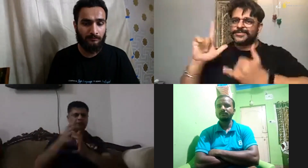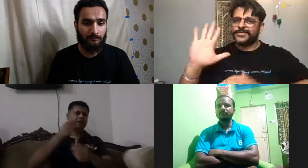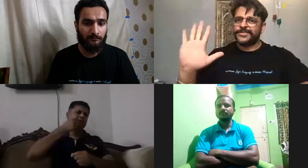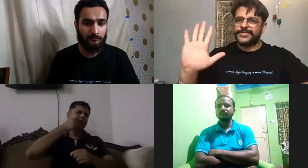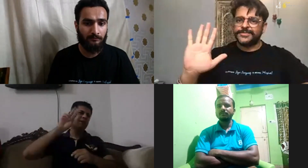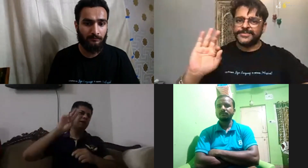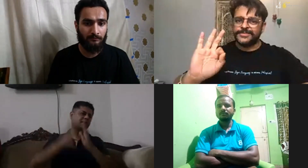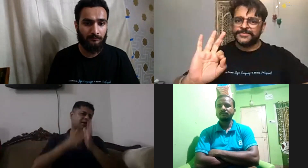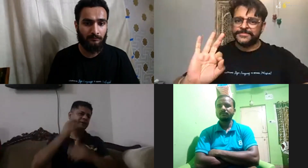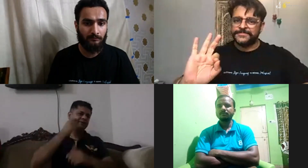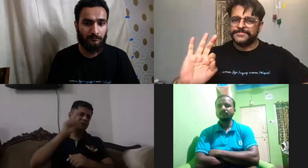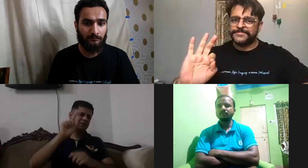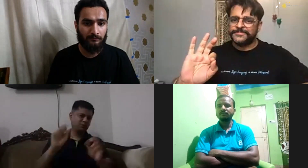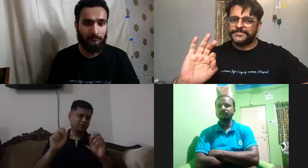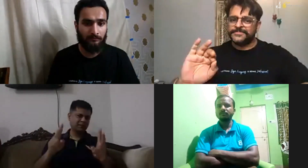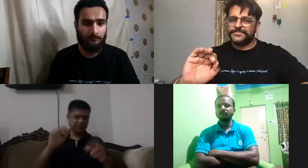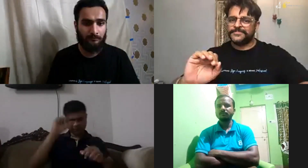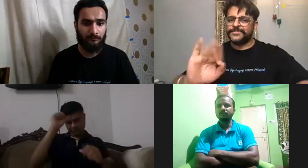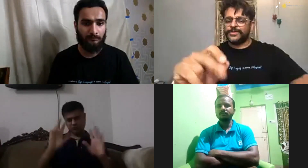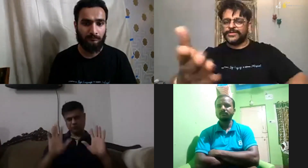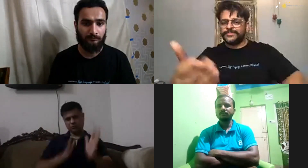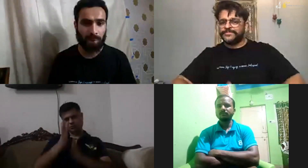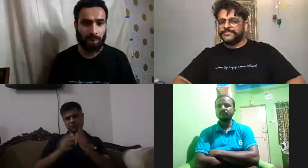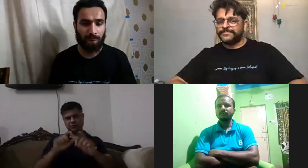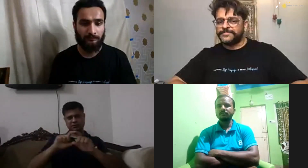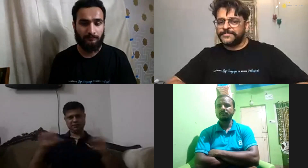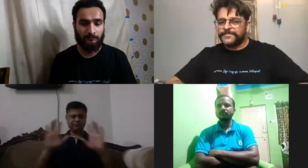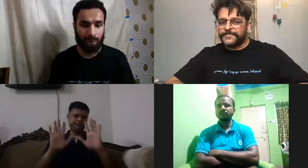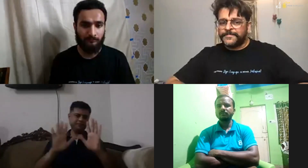another person to translate for you. Okay. So